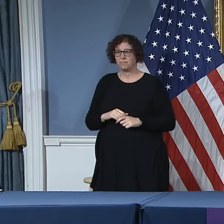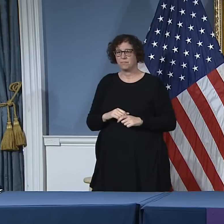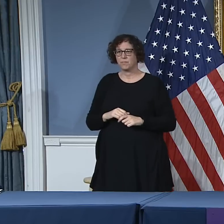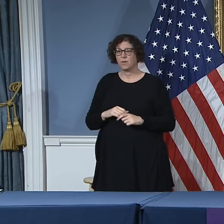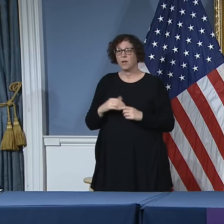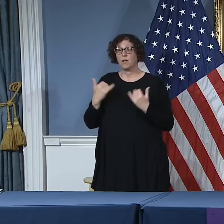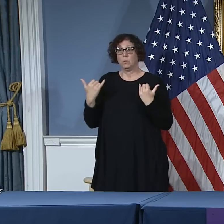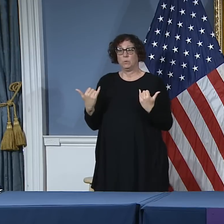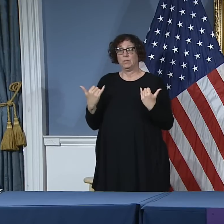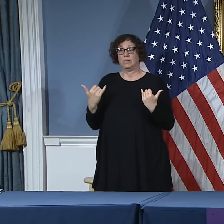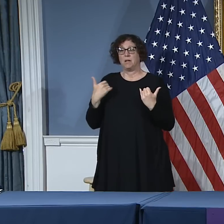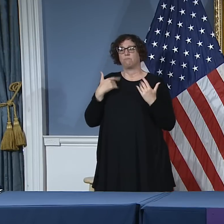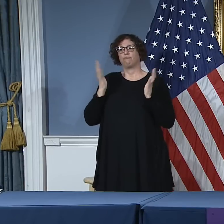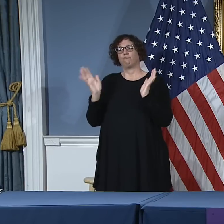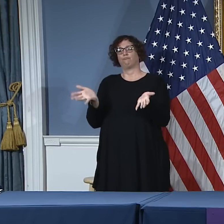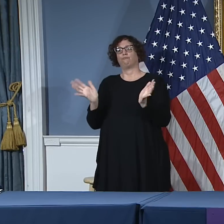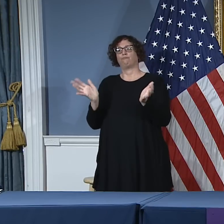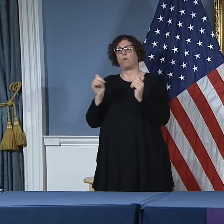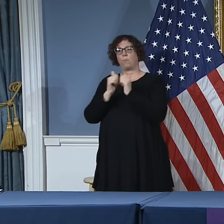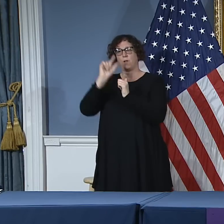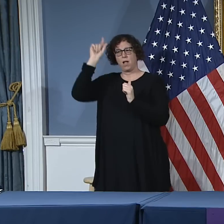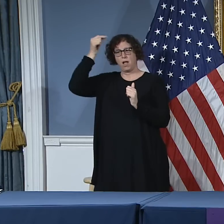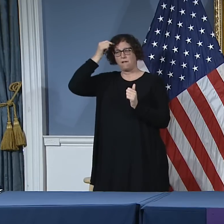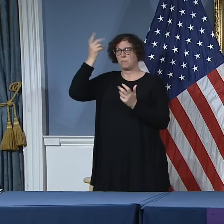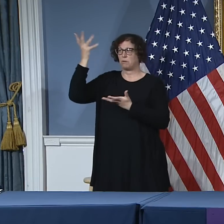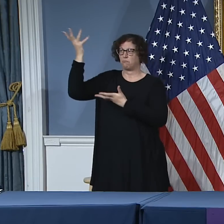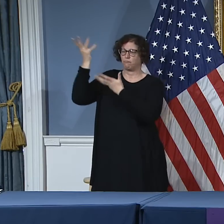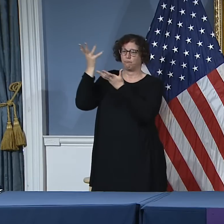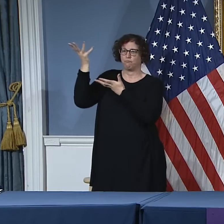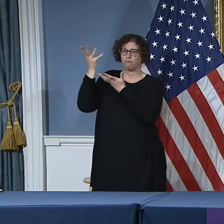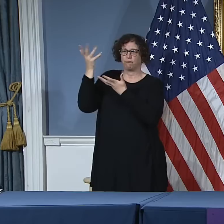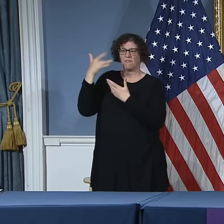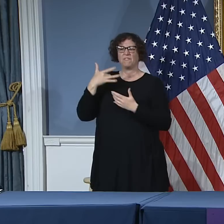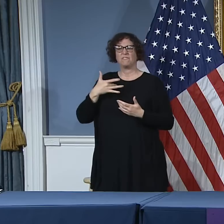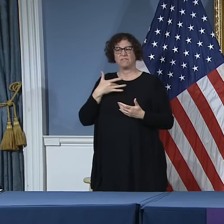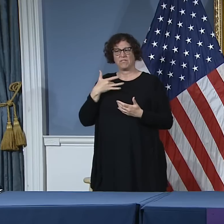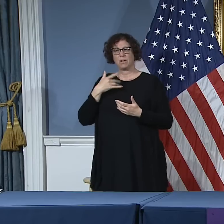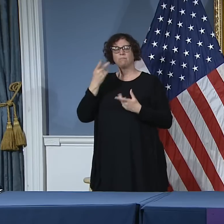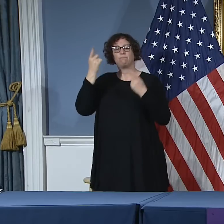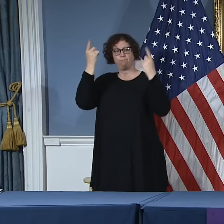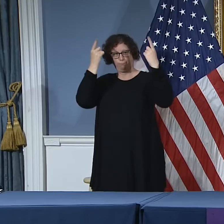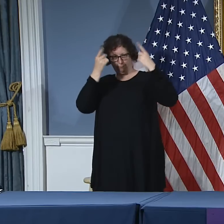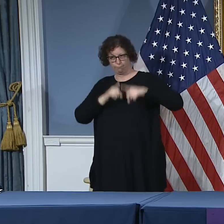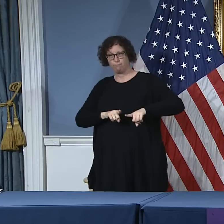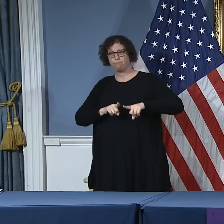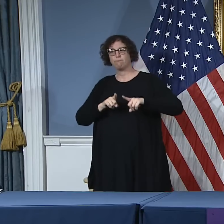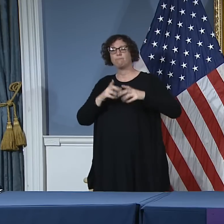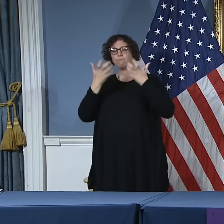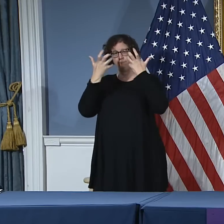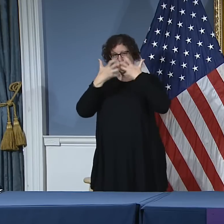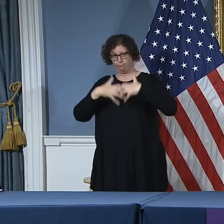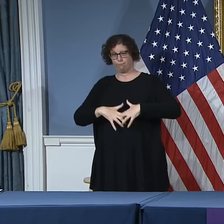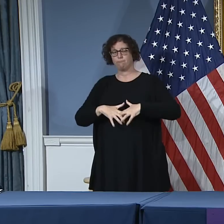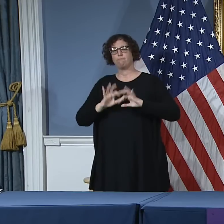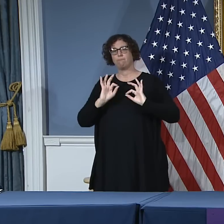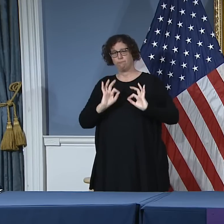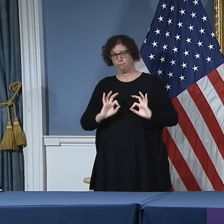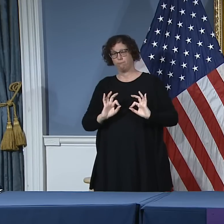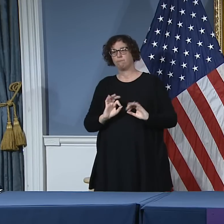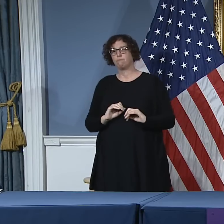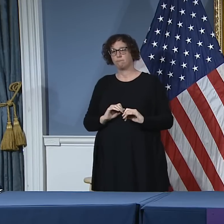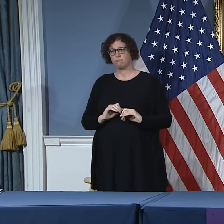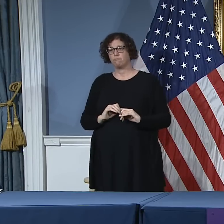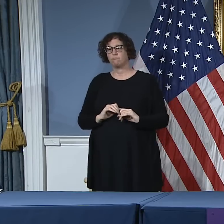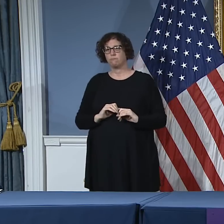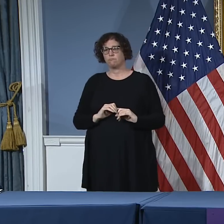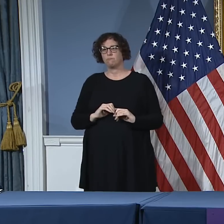conversation we aligned fully. We're going to have a strong enforcement apparatus from the finest law